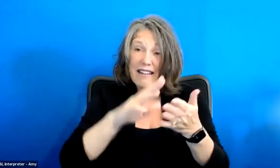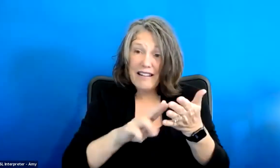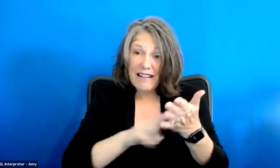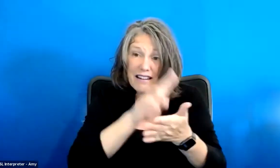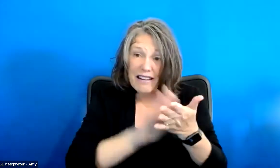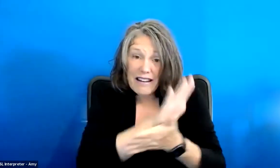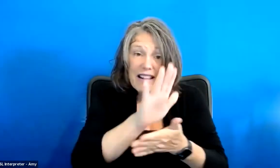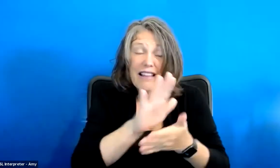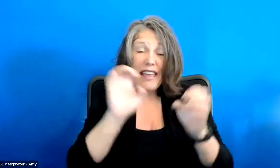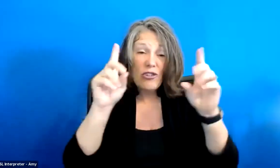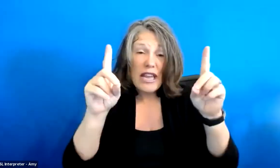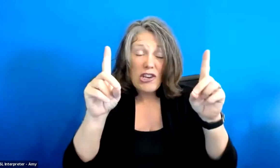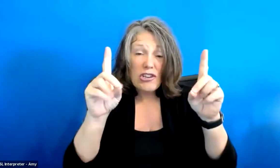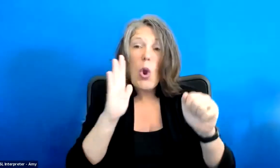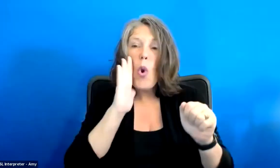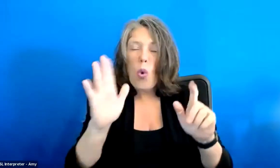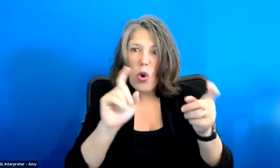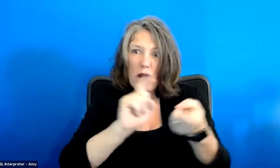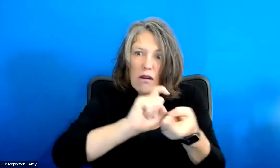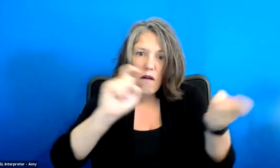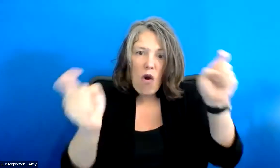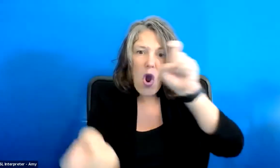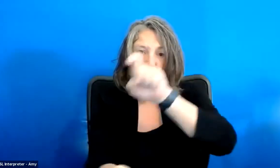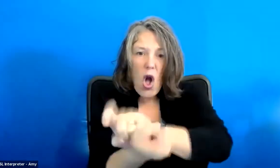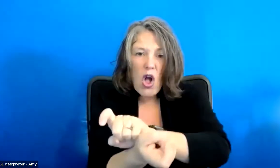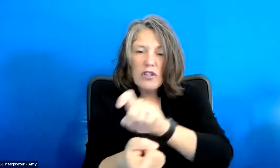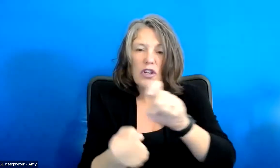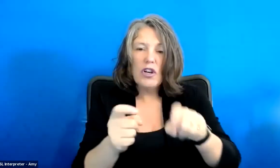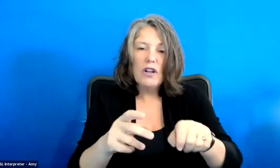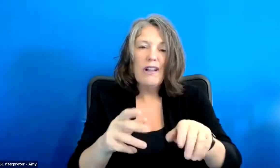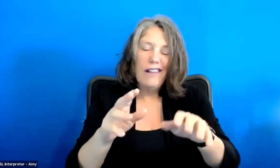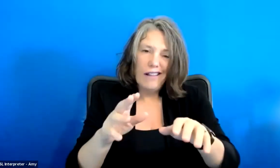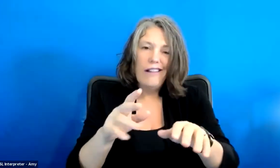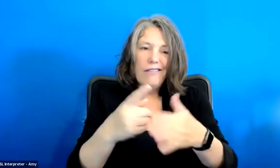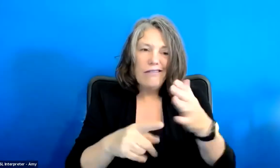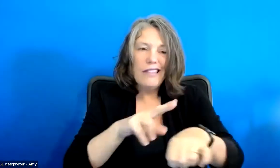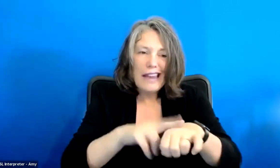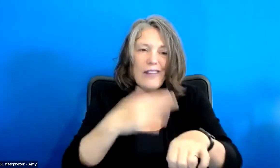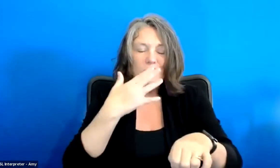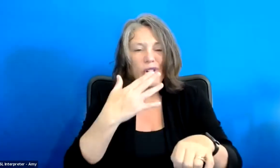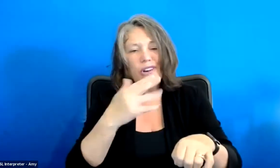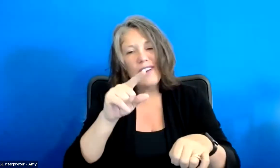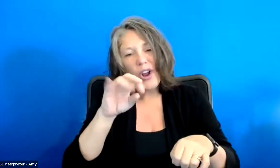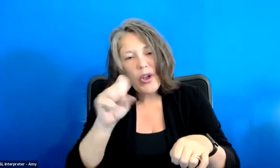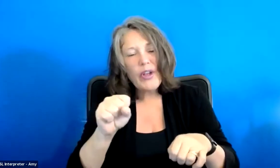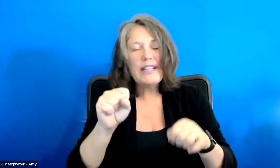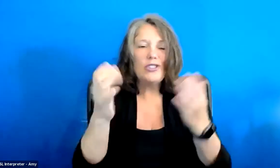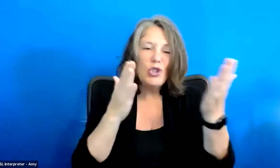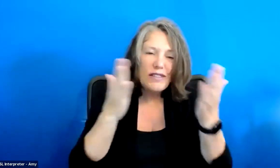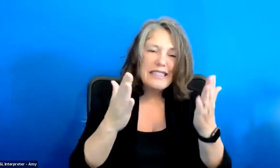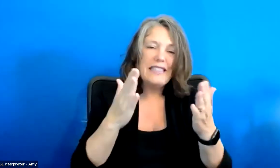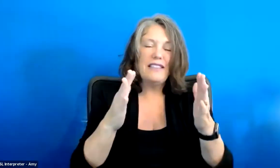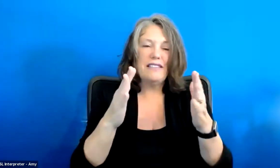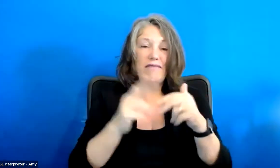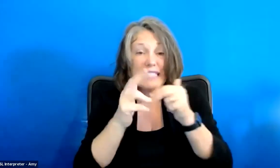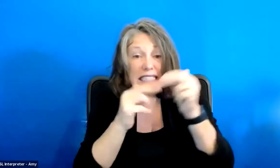education, would fundamentally alter the nature of the goods, services, facilities, privileges, advantages, or accommodations involved.